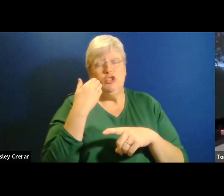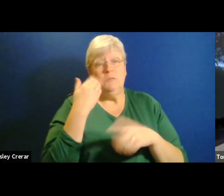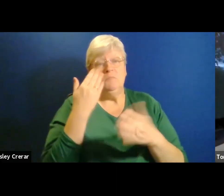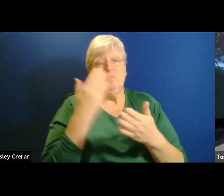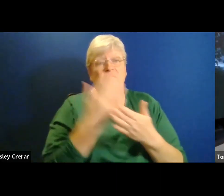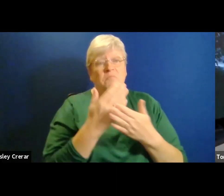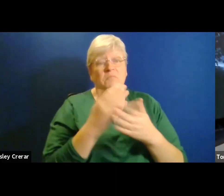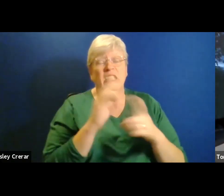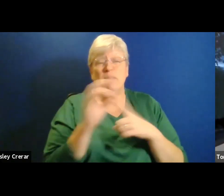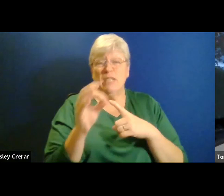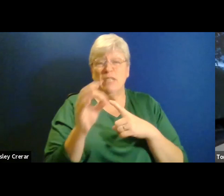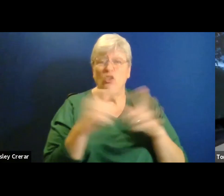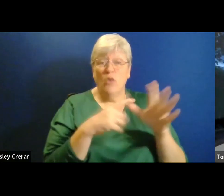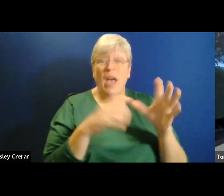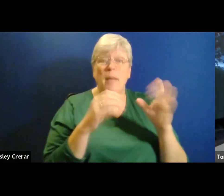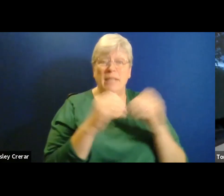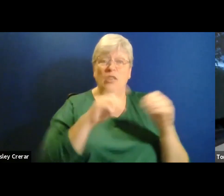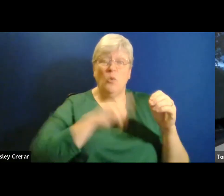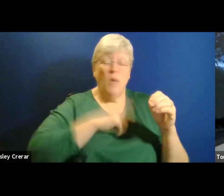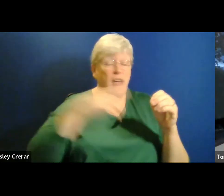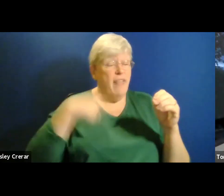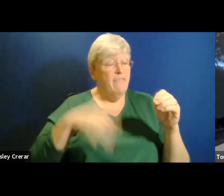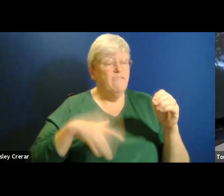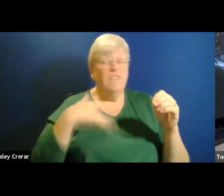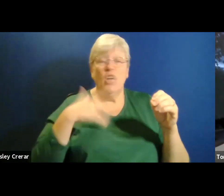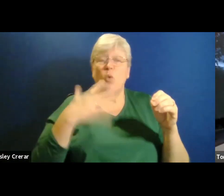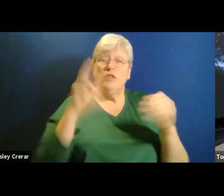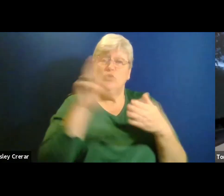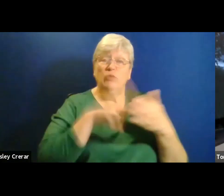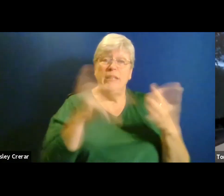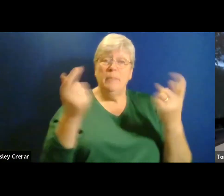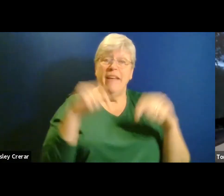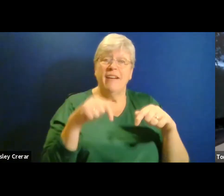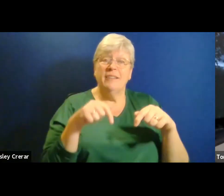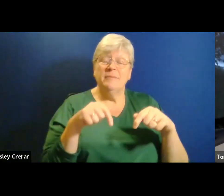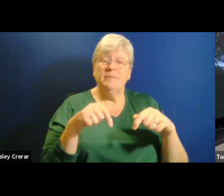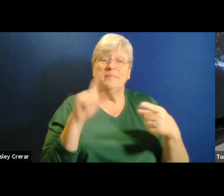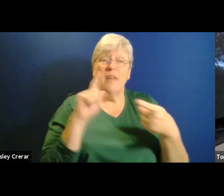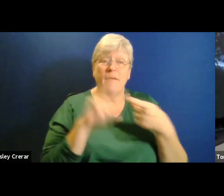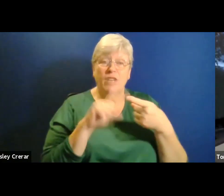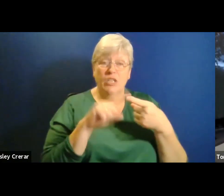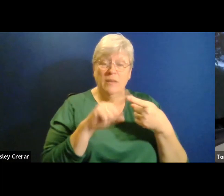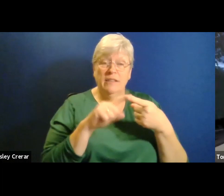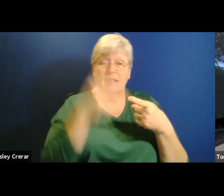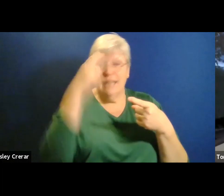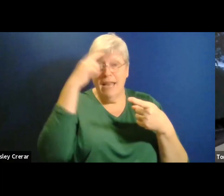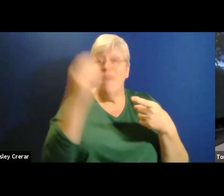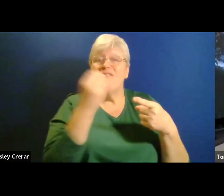to Aberdeen, which is why I felt I wanted to read them here. So this is the first one, and it's called Food